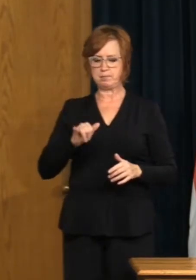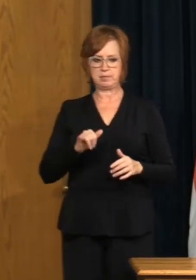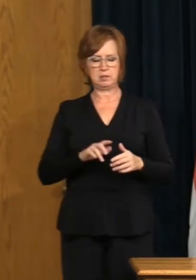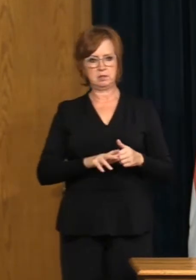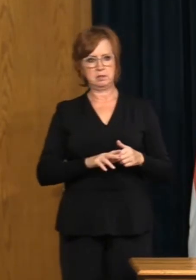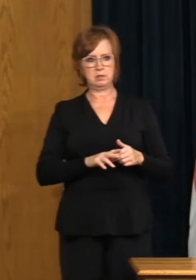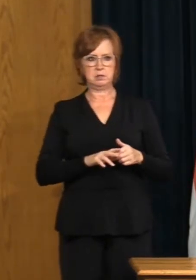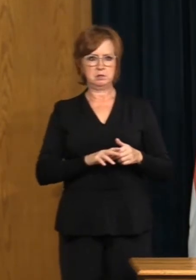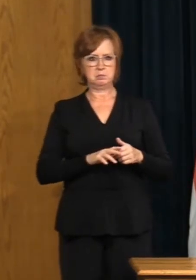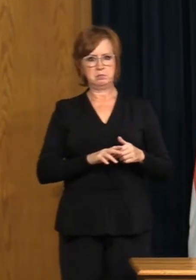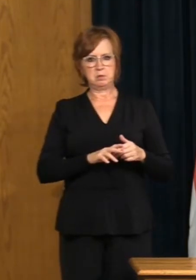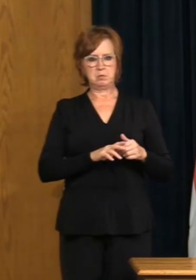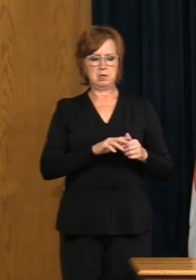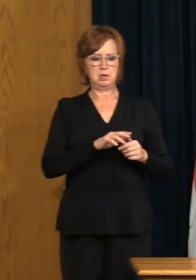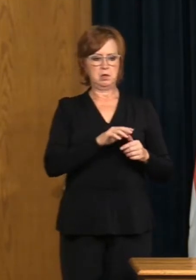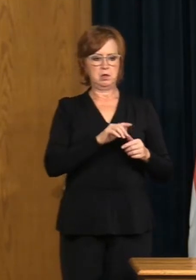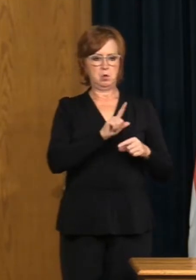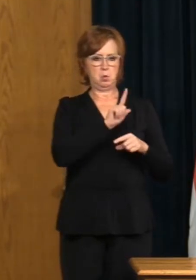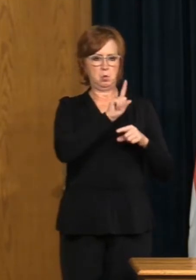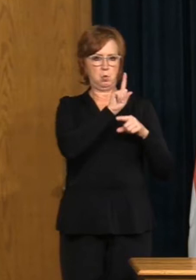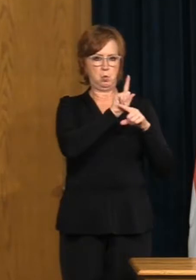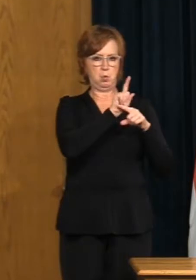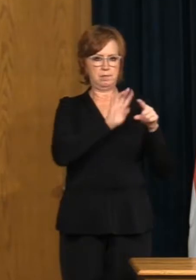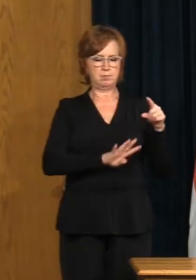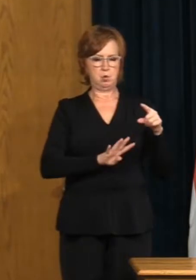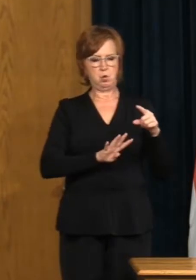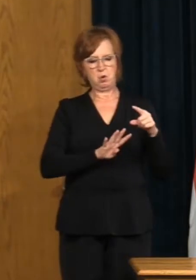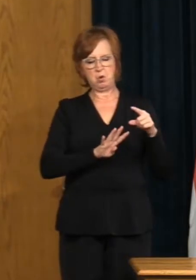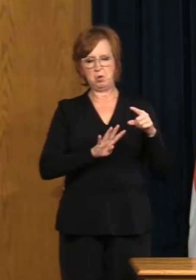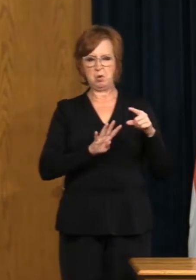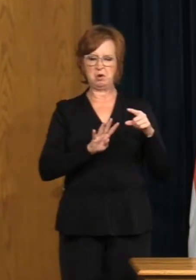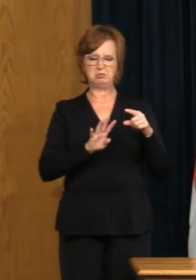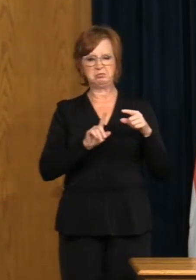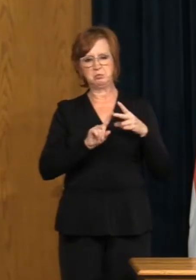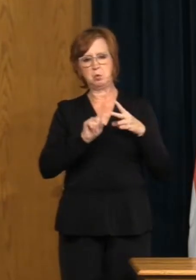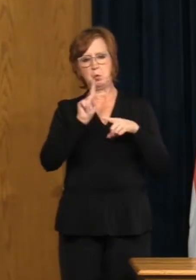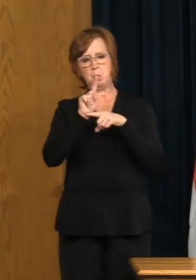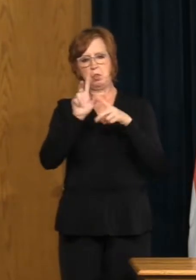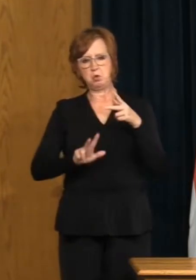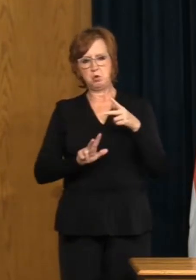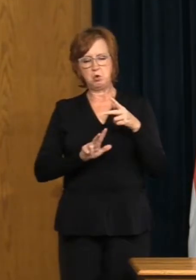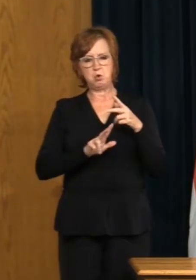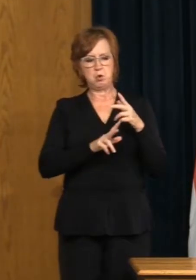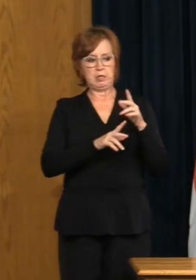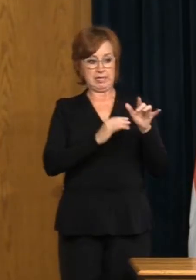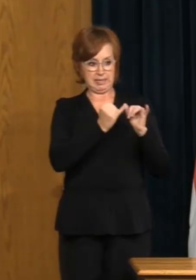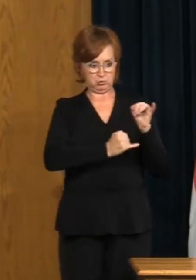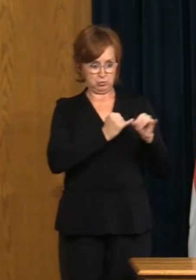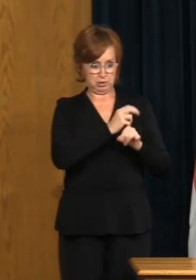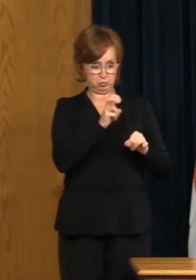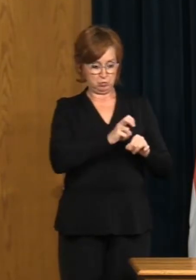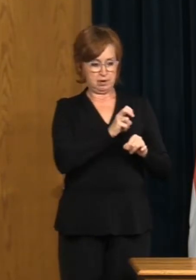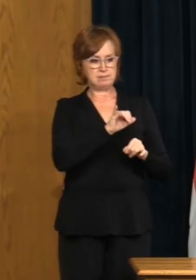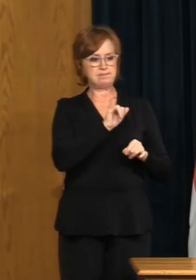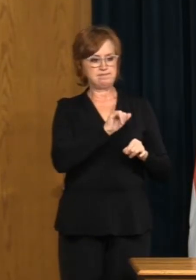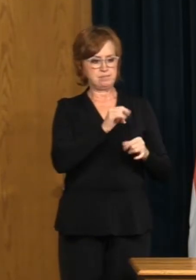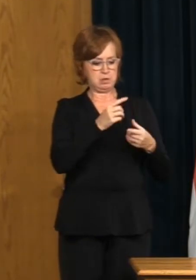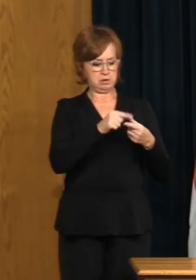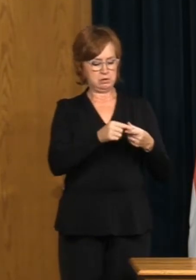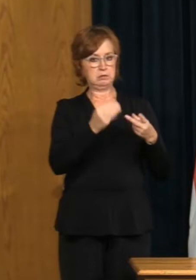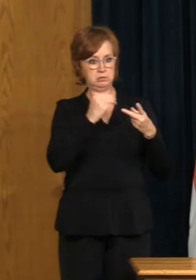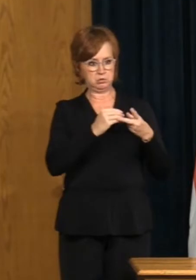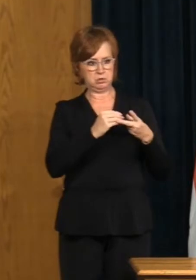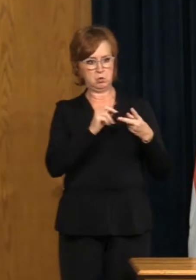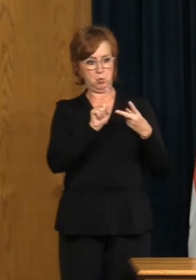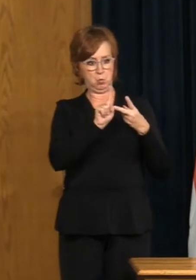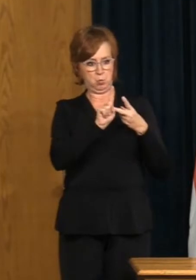a quarter to a third of our cases were linked to international or interprovincial travel. About a third of our cases were linked to exposure